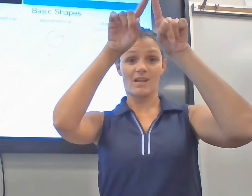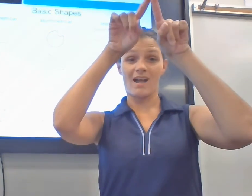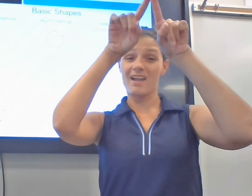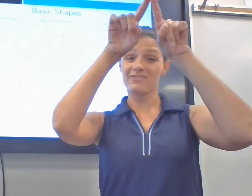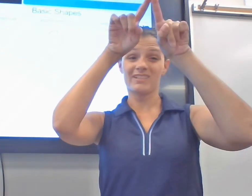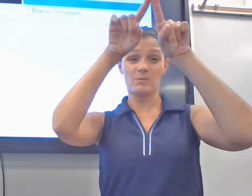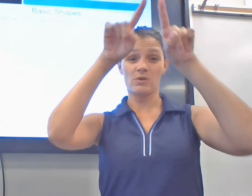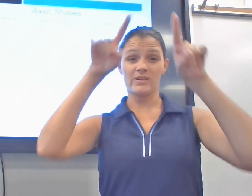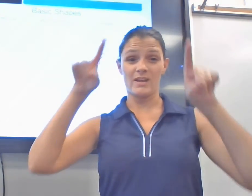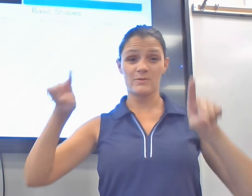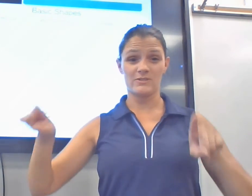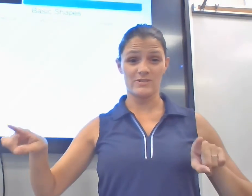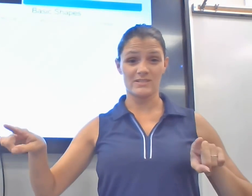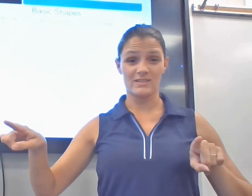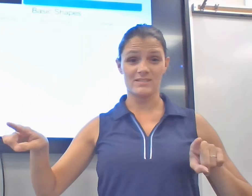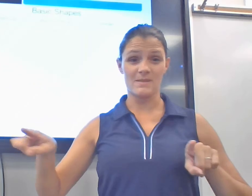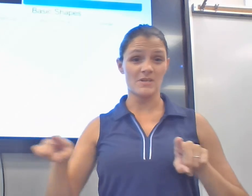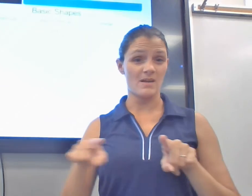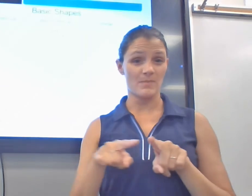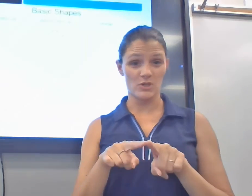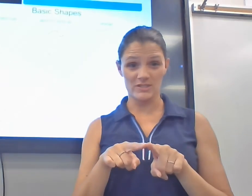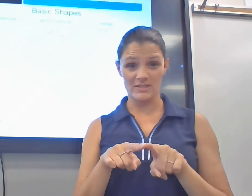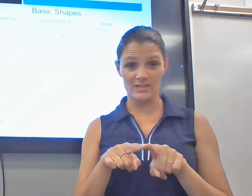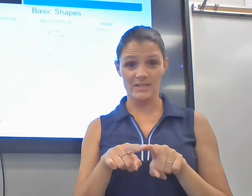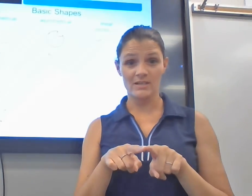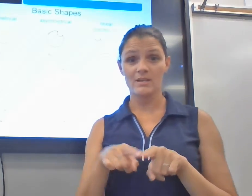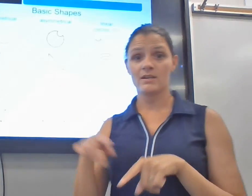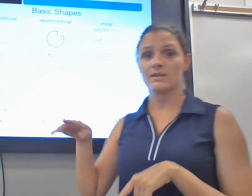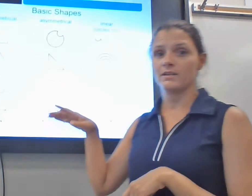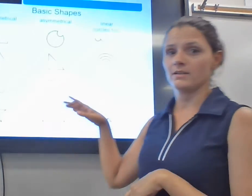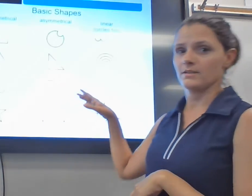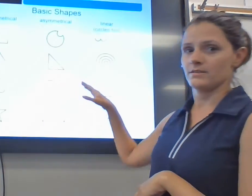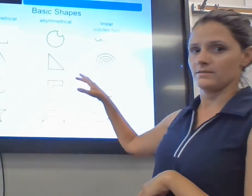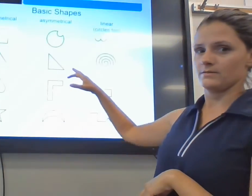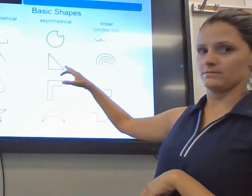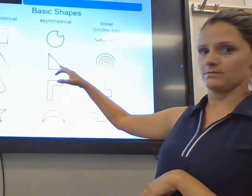I would do this at the same time personally.